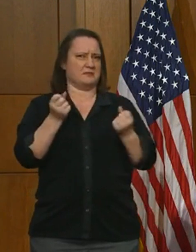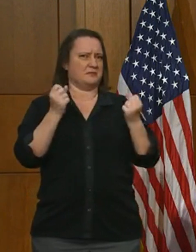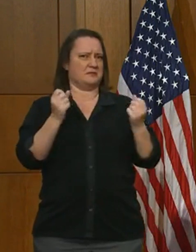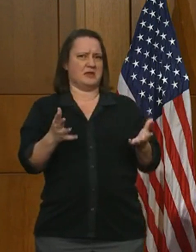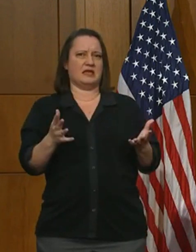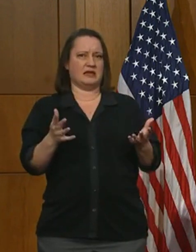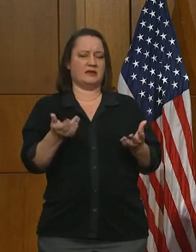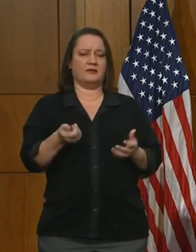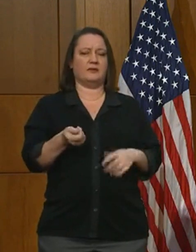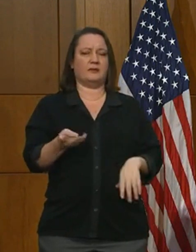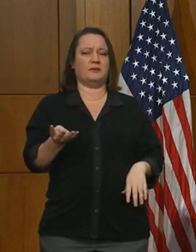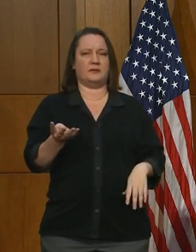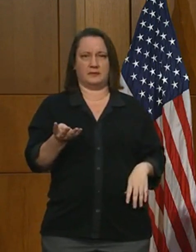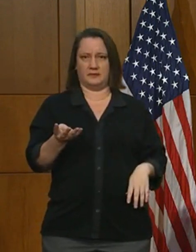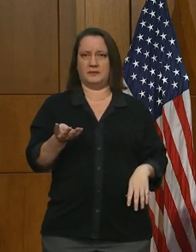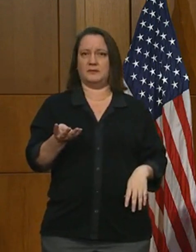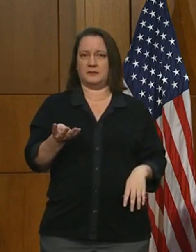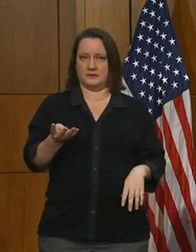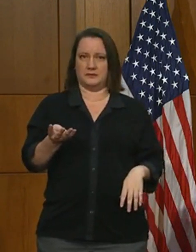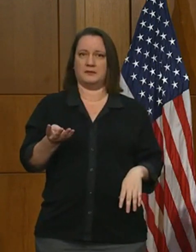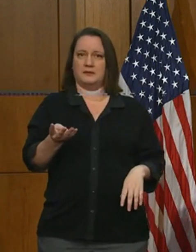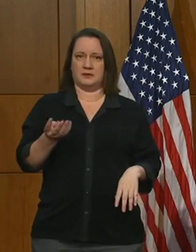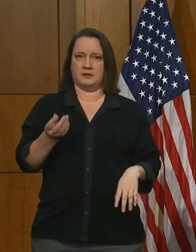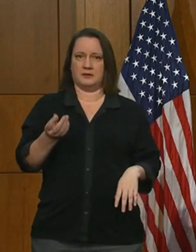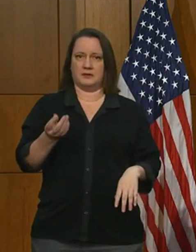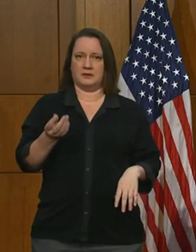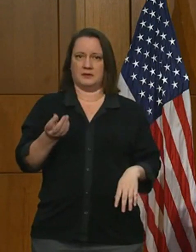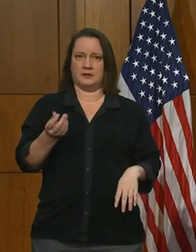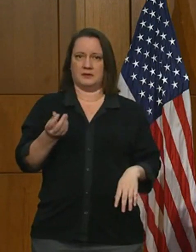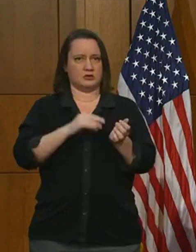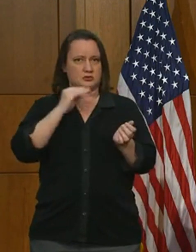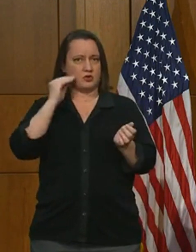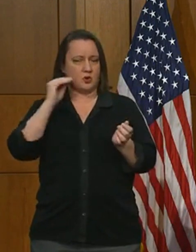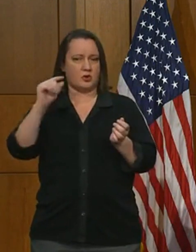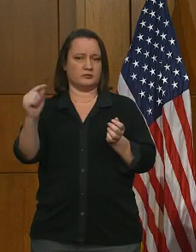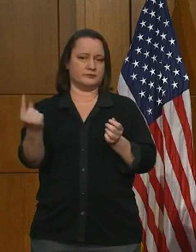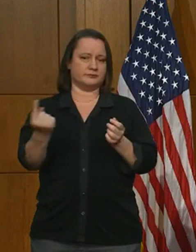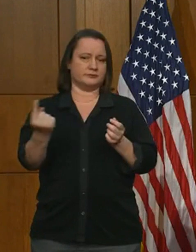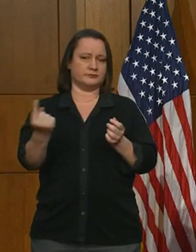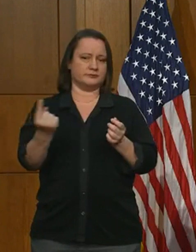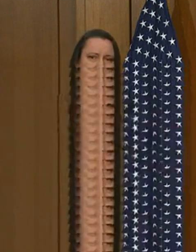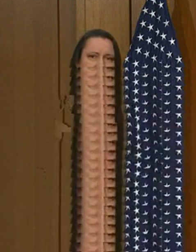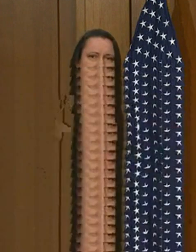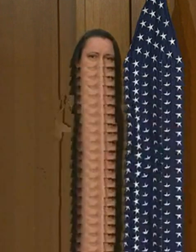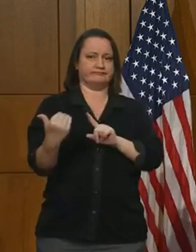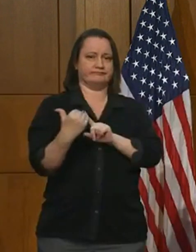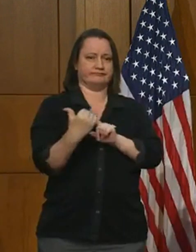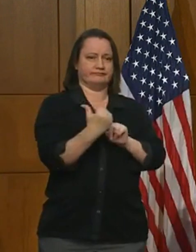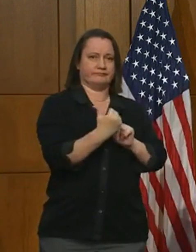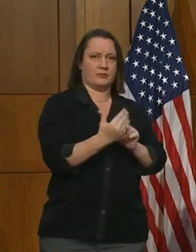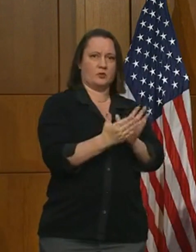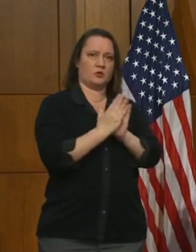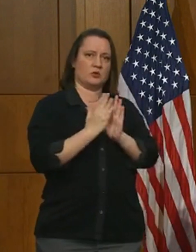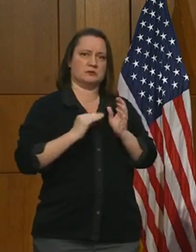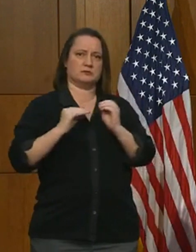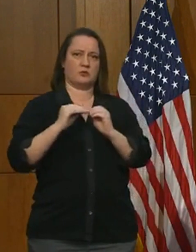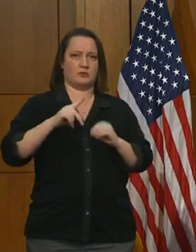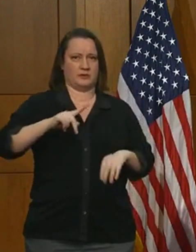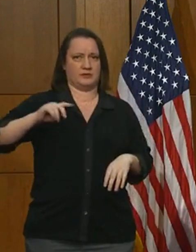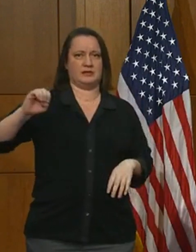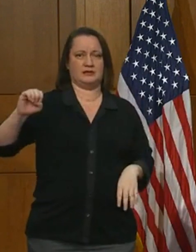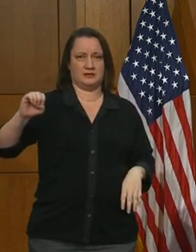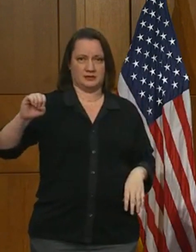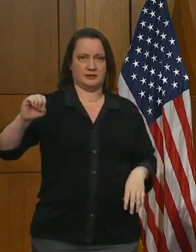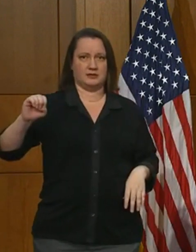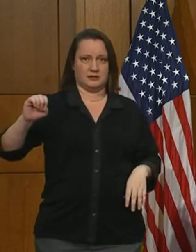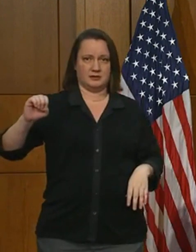a minority of responses or requests that we're getting. And to